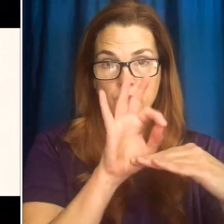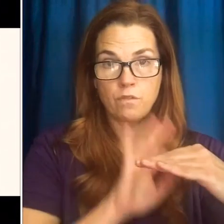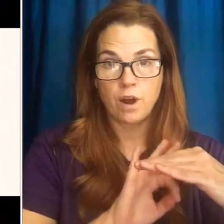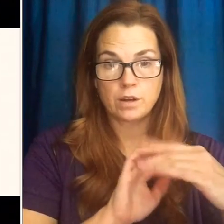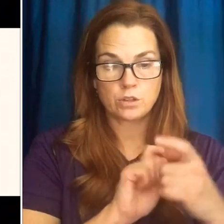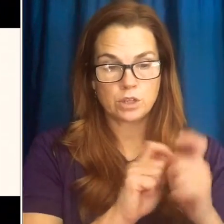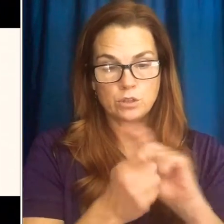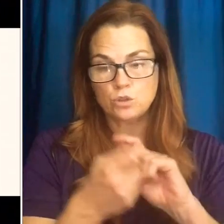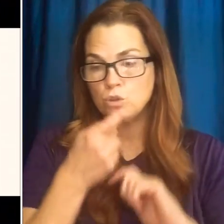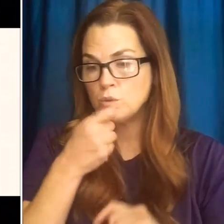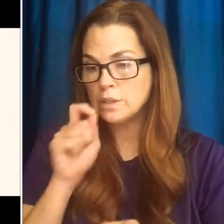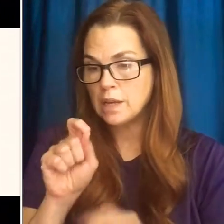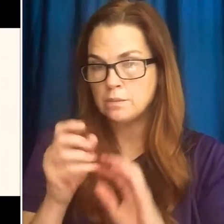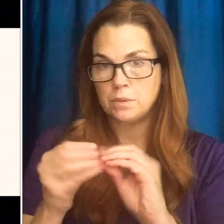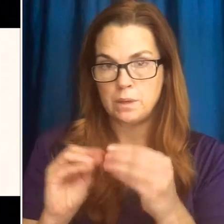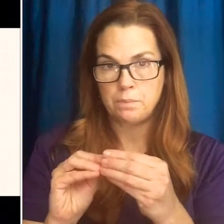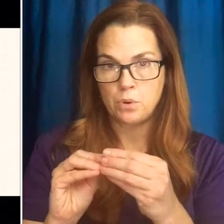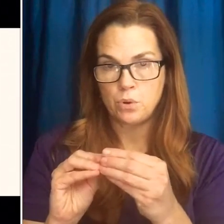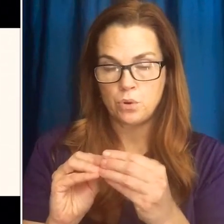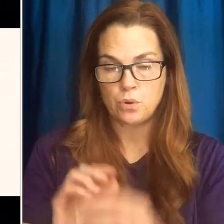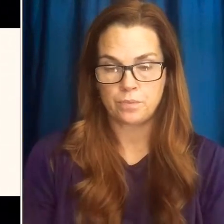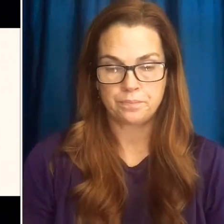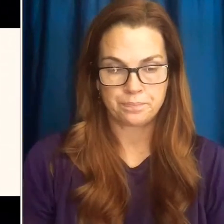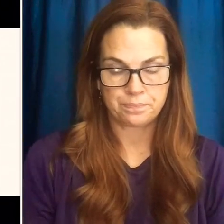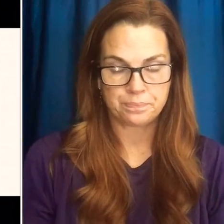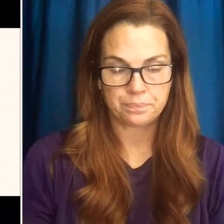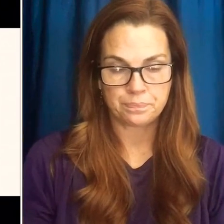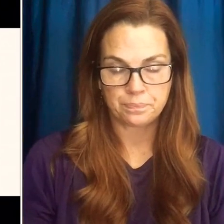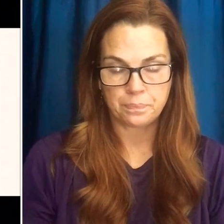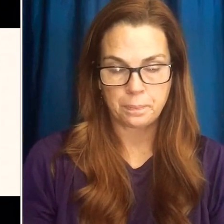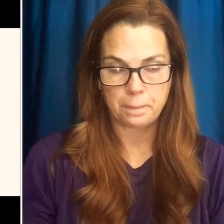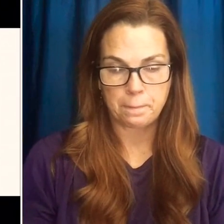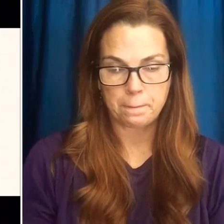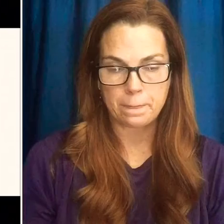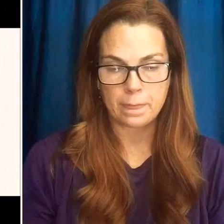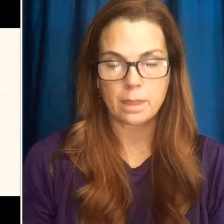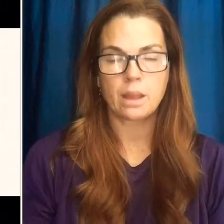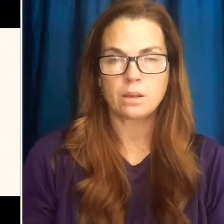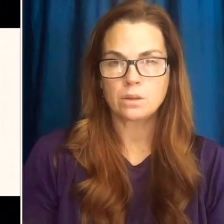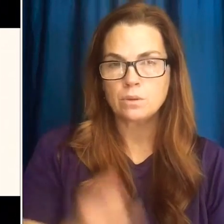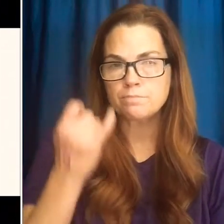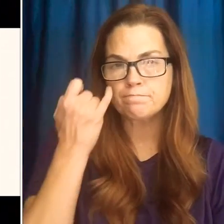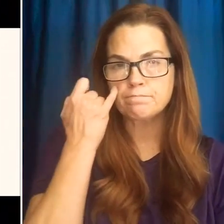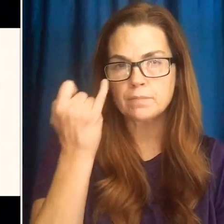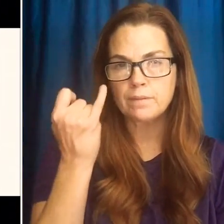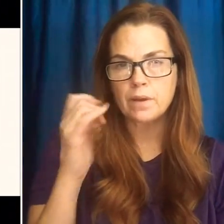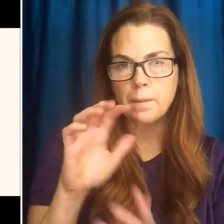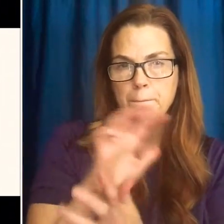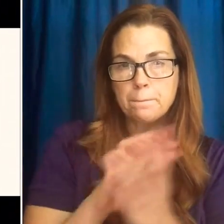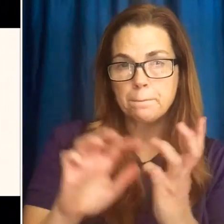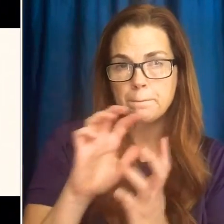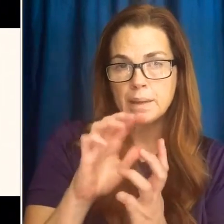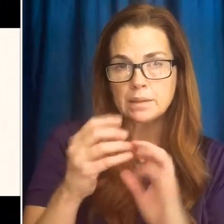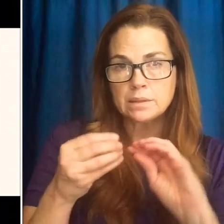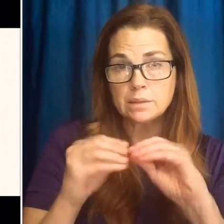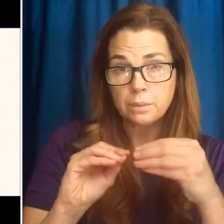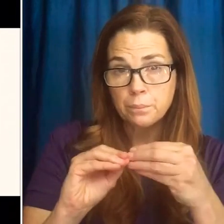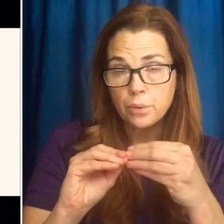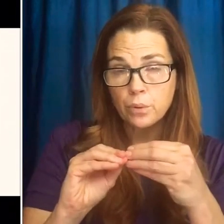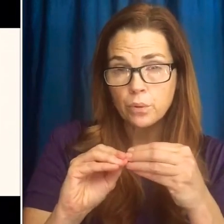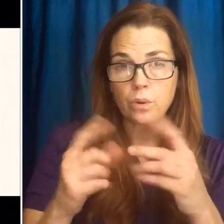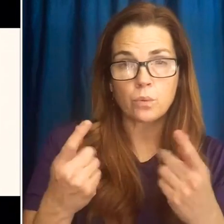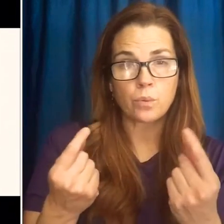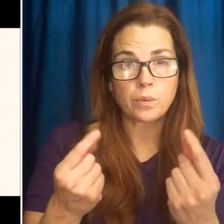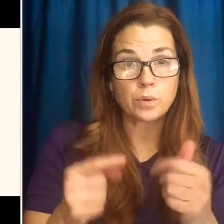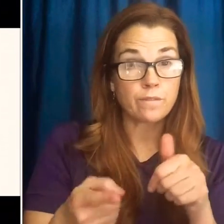decimal. So if I have a mixed number, the first thing I'm going to do is to take the whole number and set it to